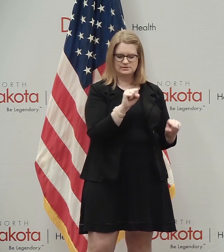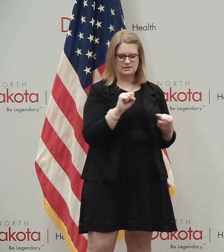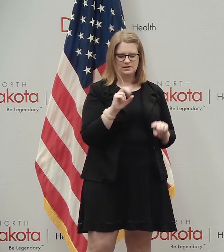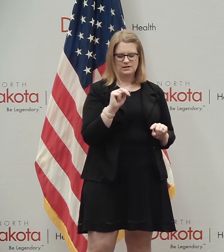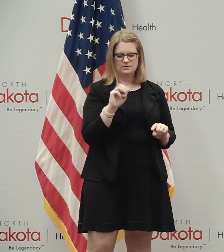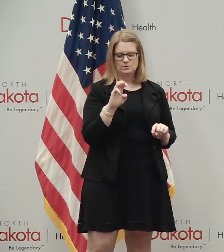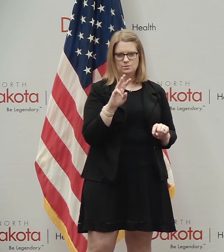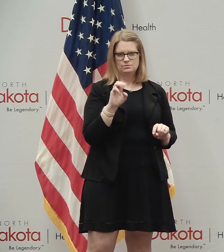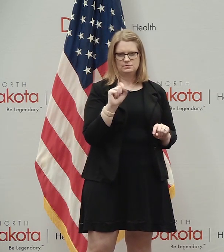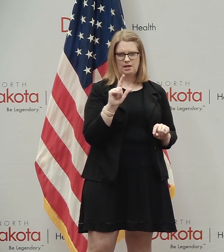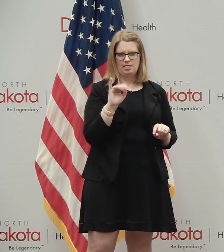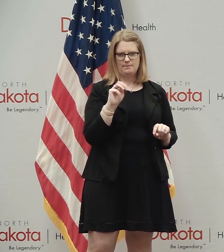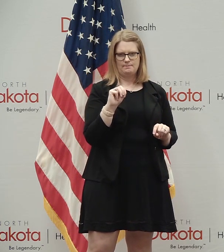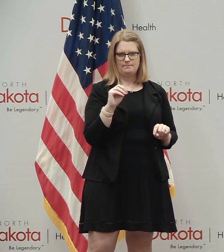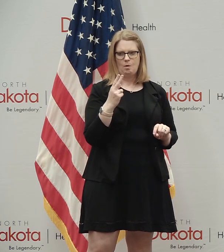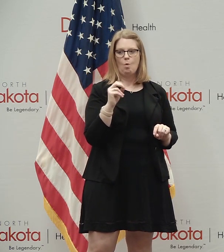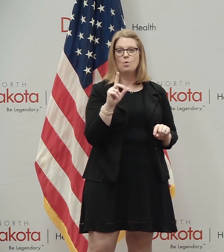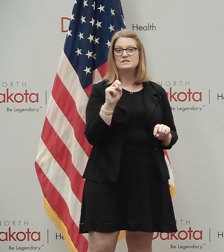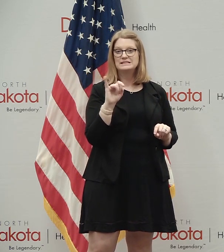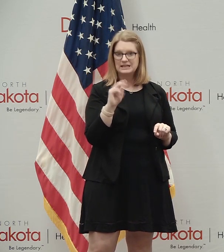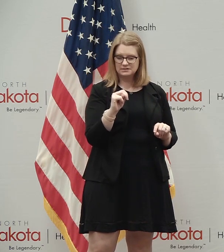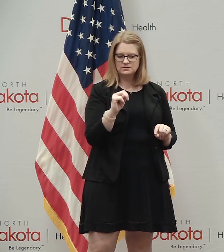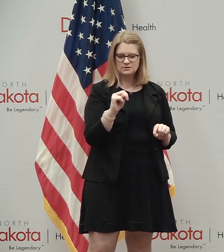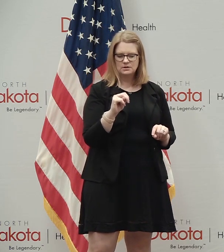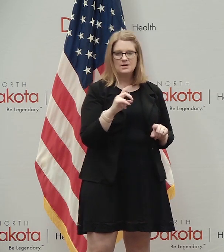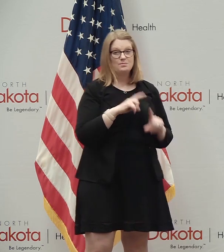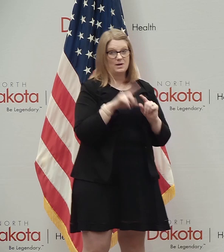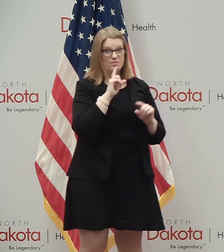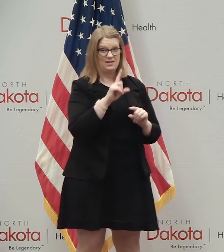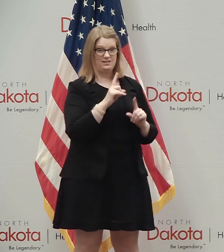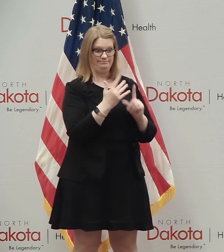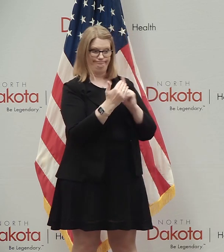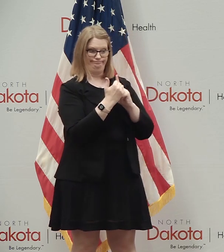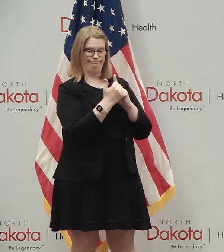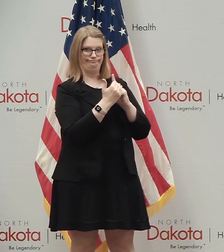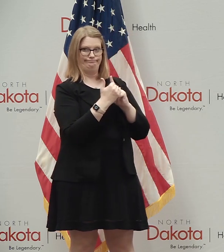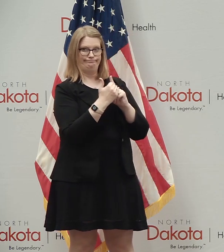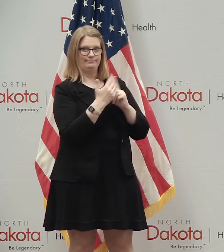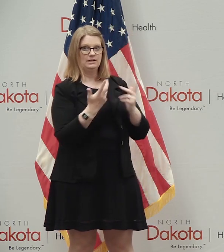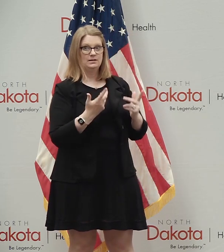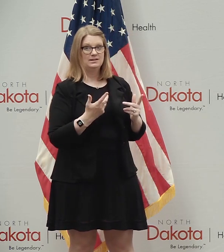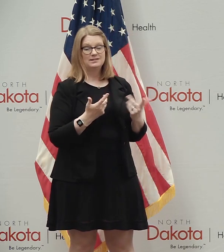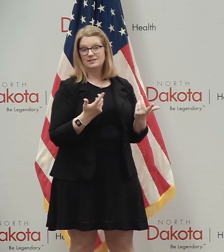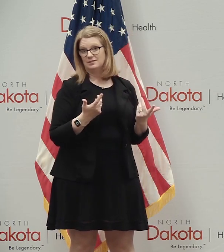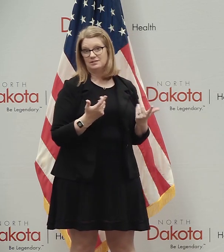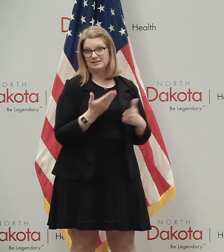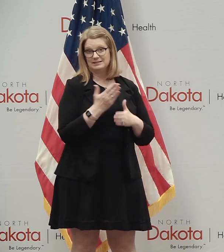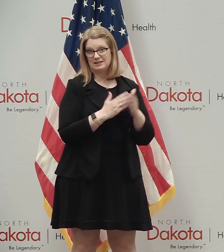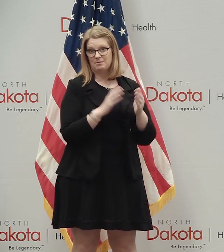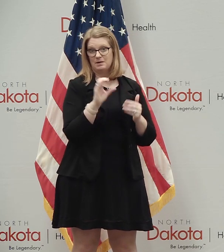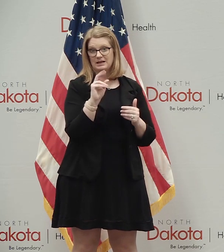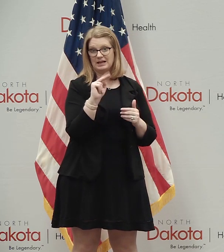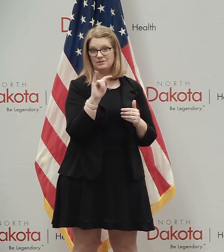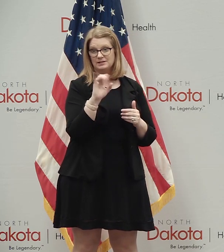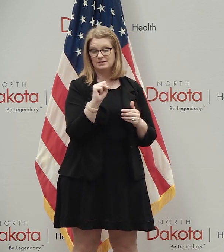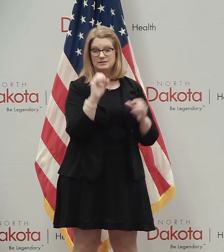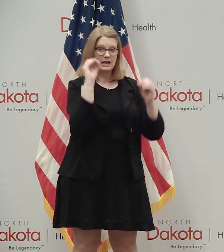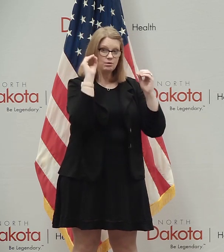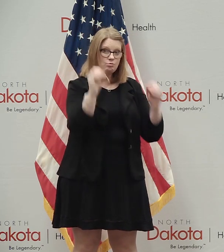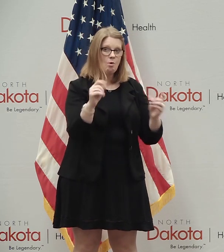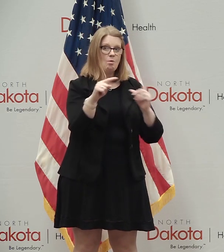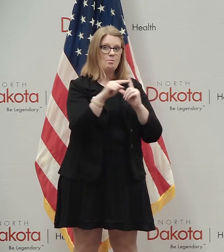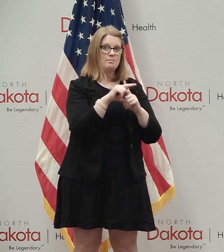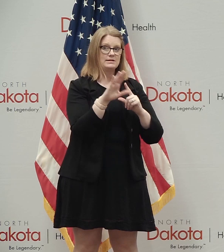Those two locations, again, are reminders to us that we have some counties that have still not yet had a positive